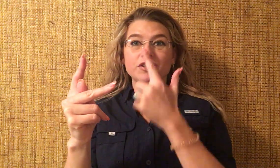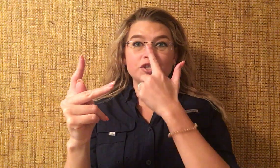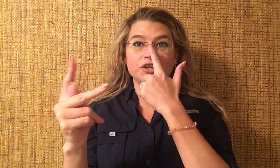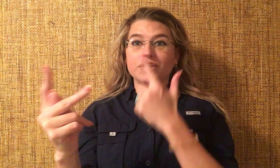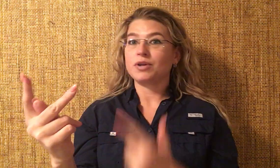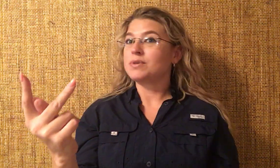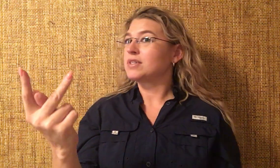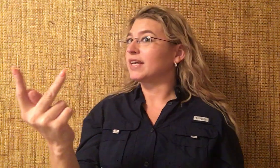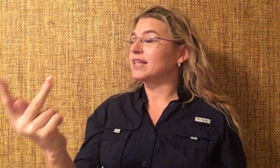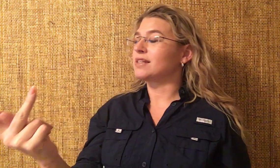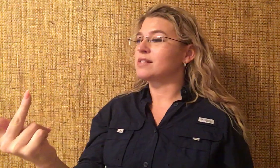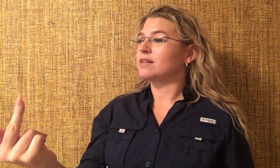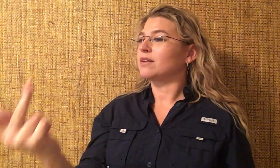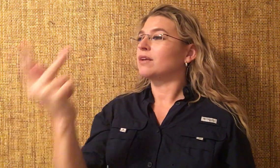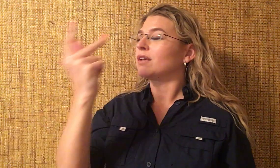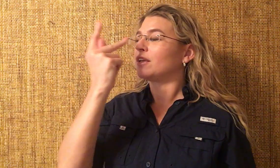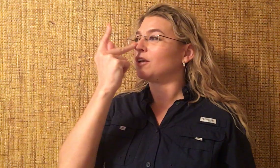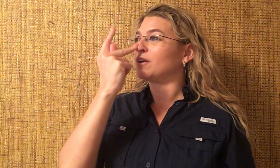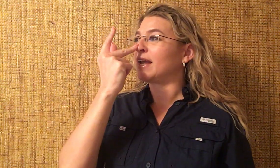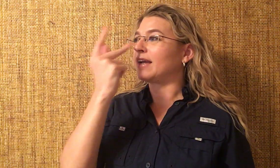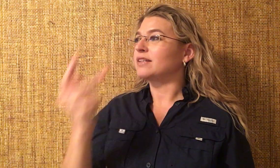to your nose like this. Urinate.